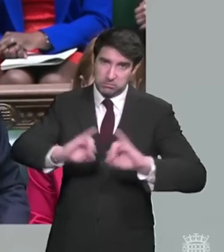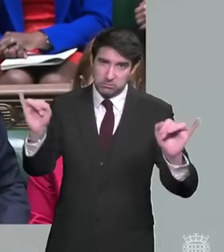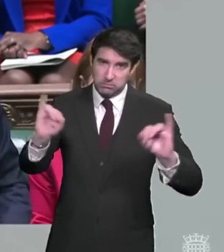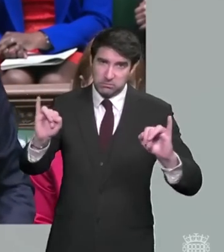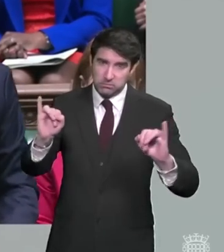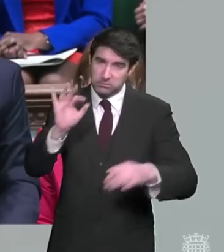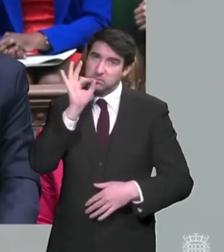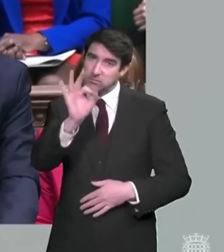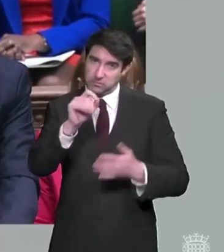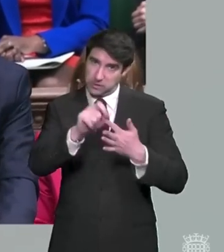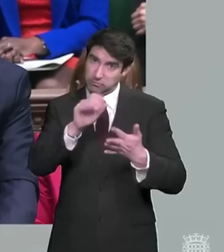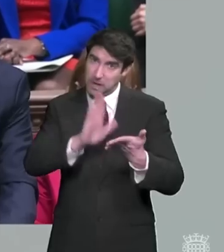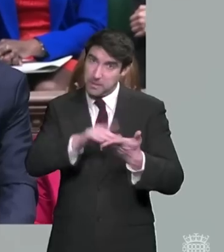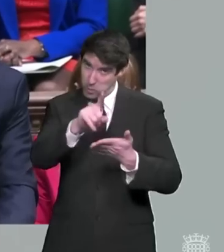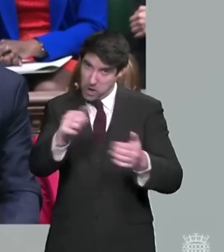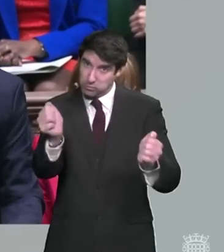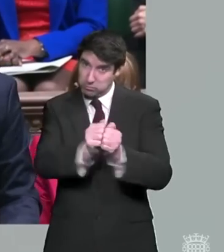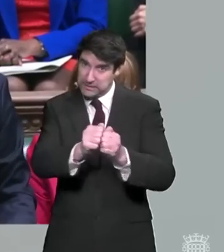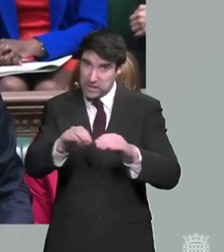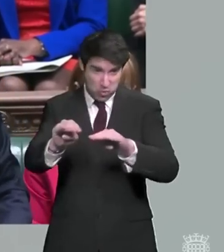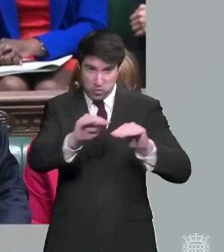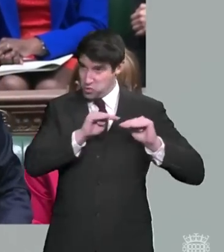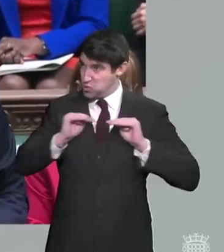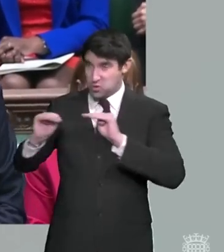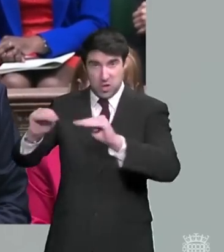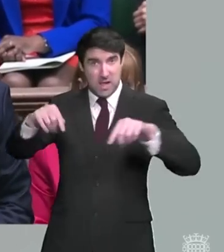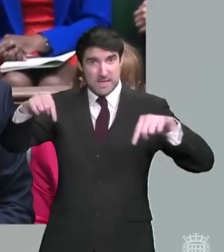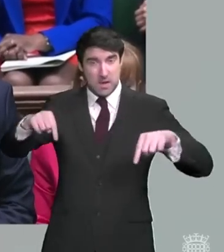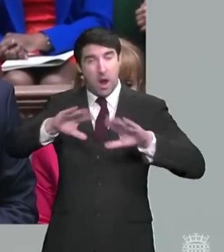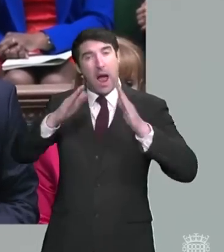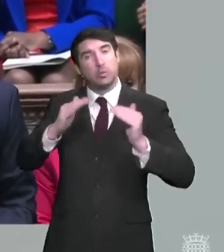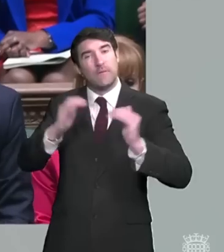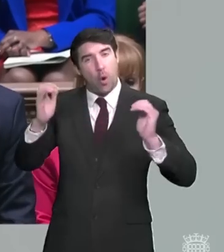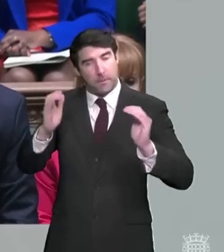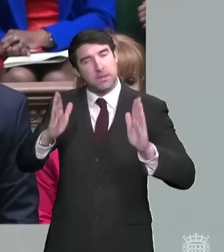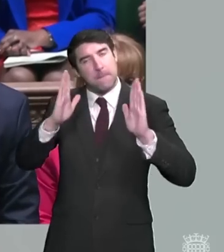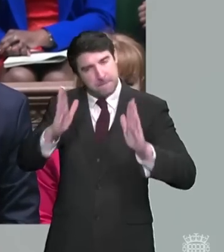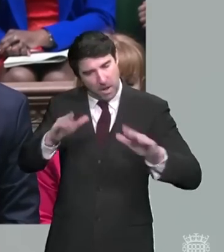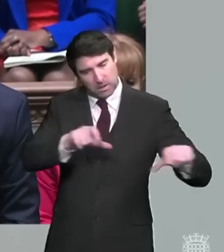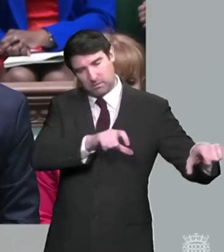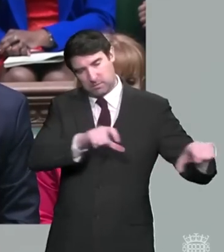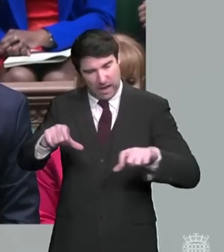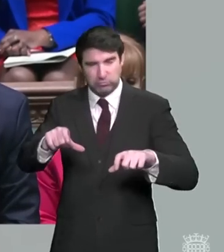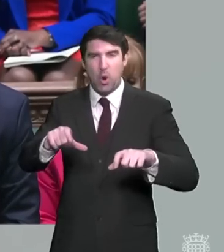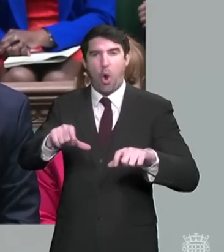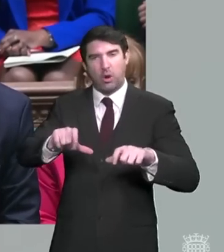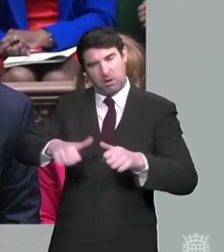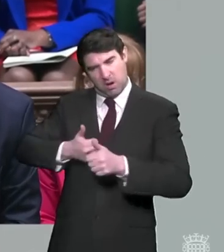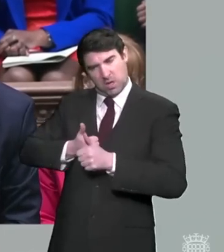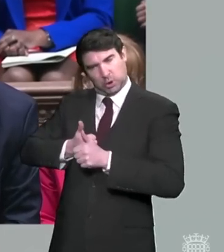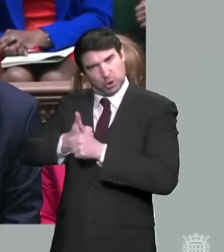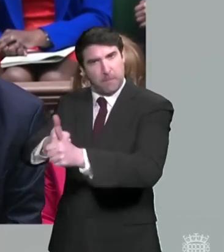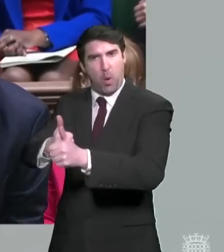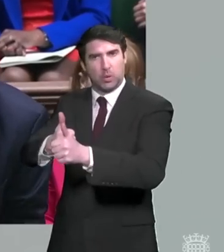Prime Minister agree with me that right across this House it is vital that we all continue to stand together in